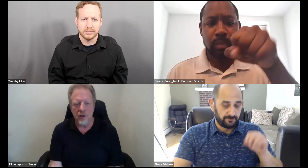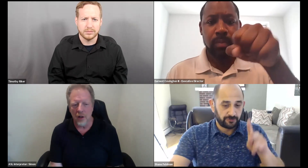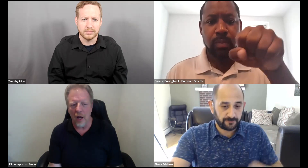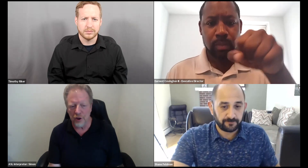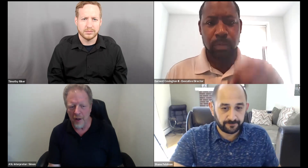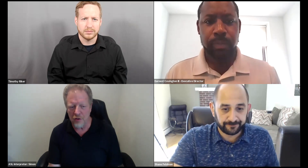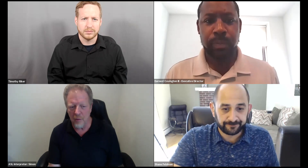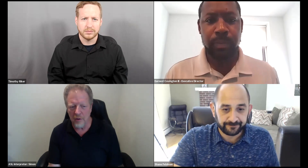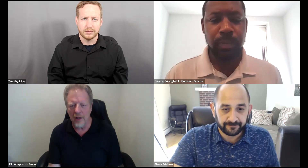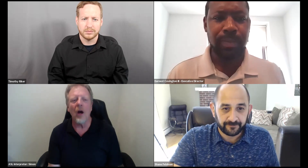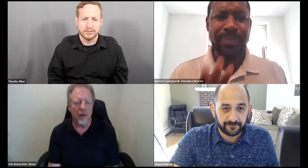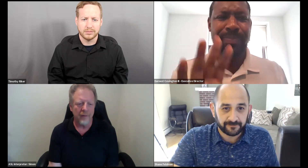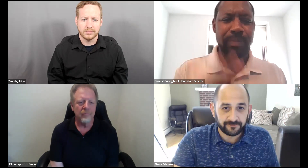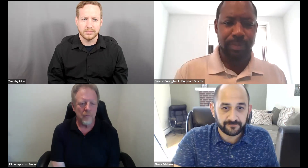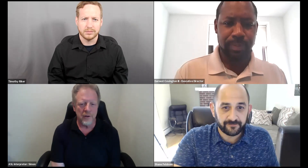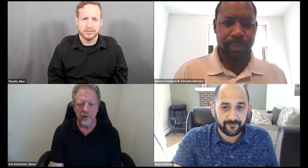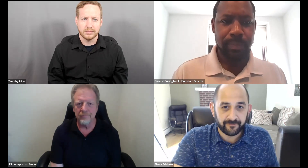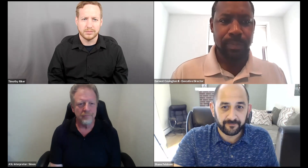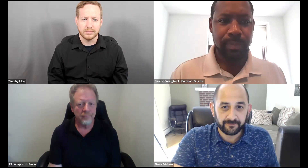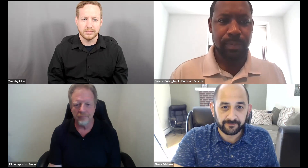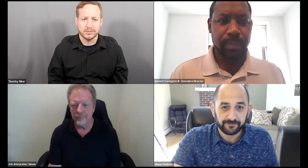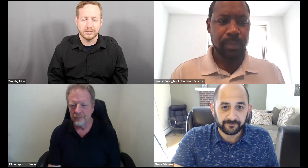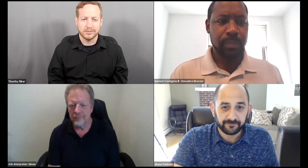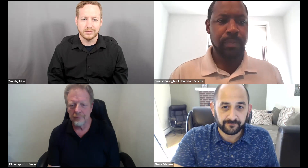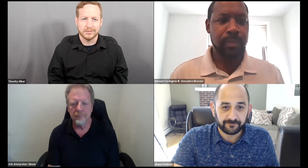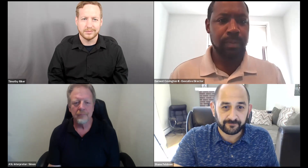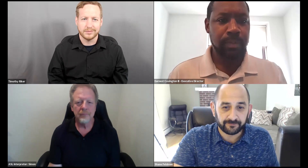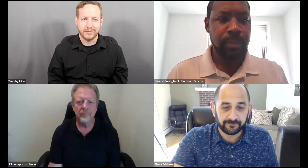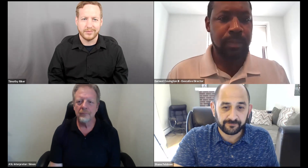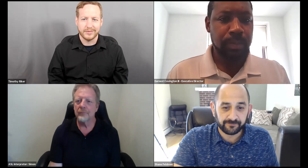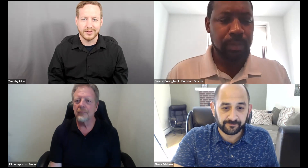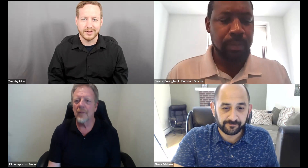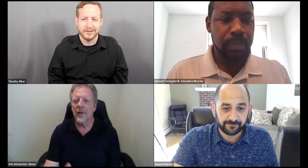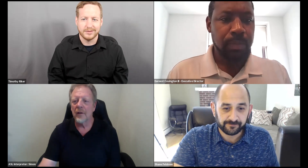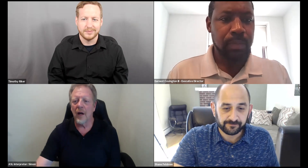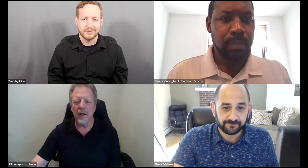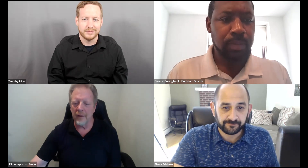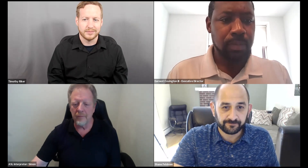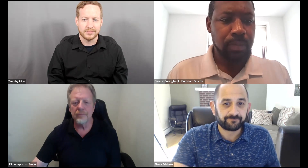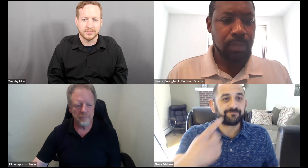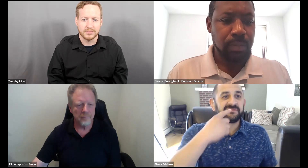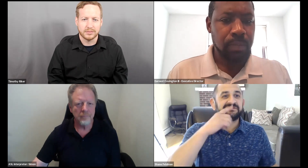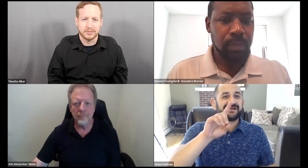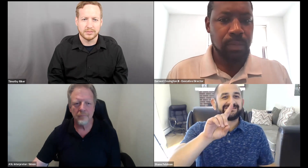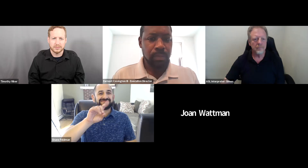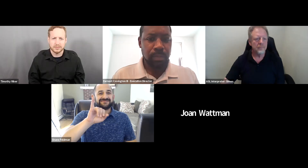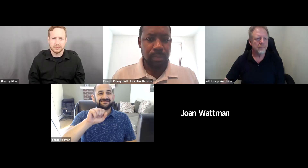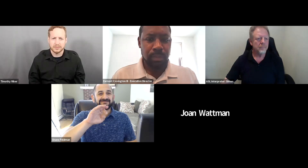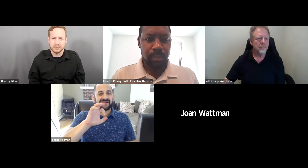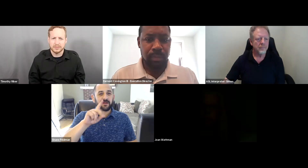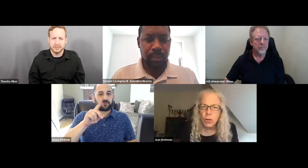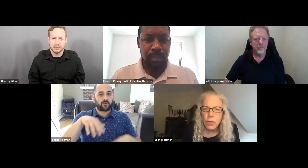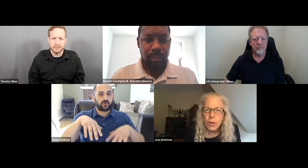Okay, so I'll share my screen with her then? Okay, will do. And Simon, let's switch off. Okay. Thank you.